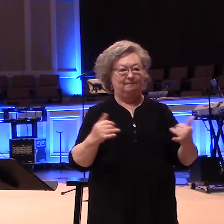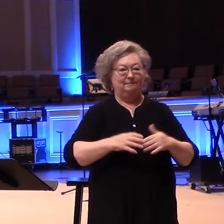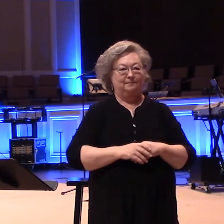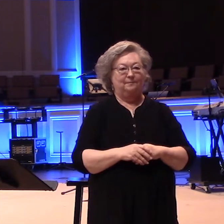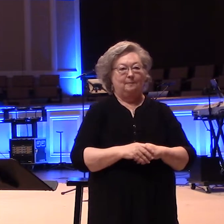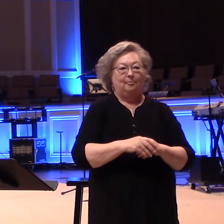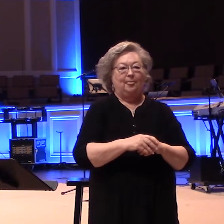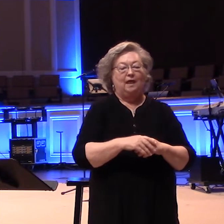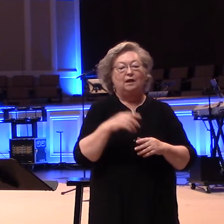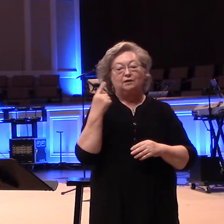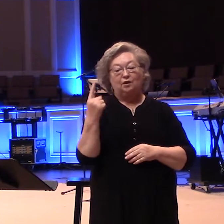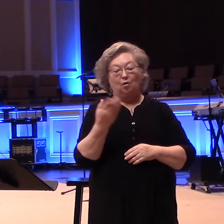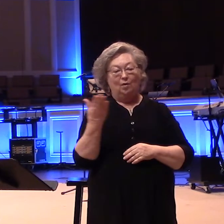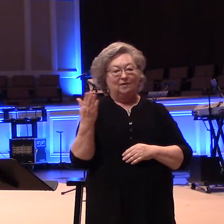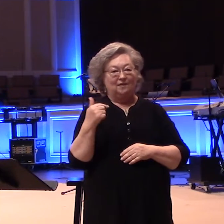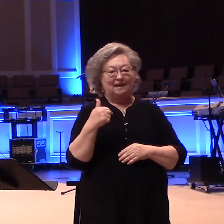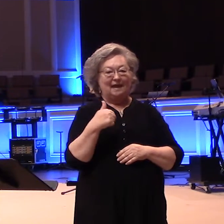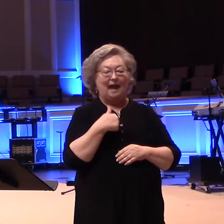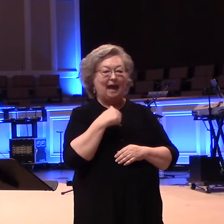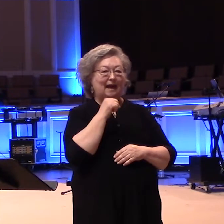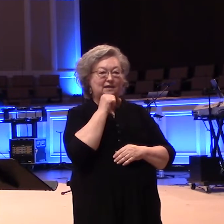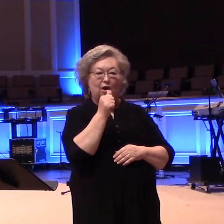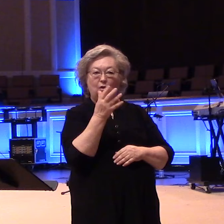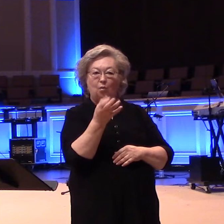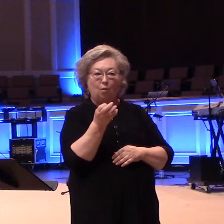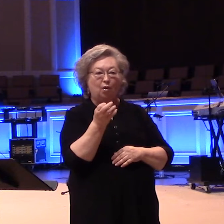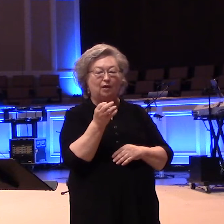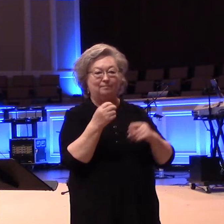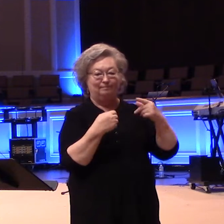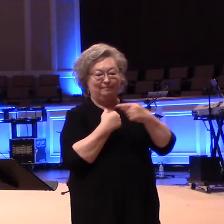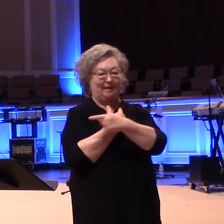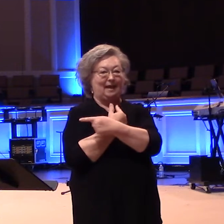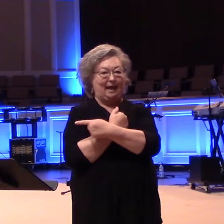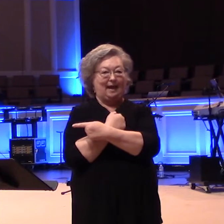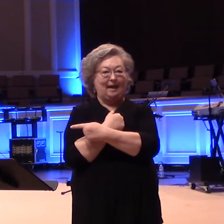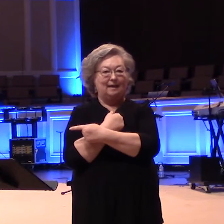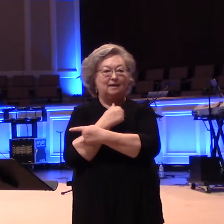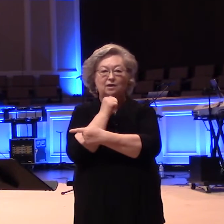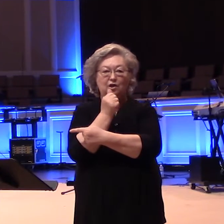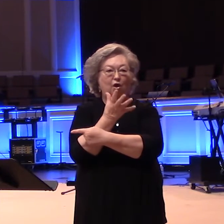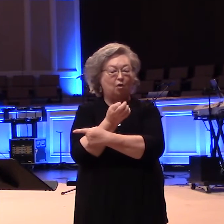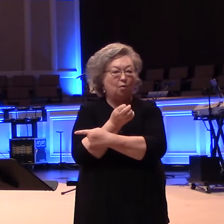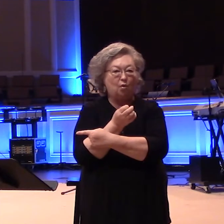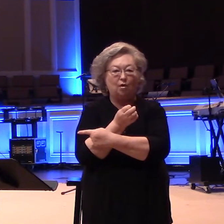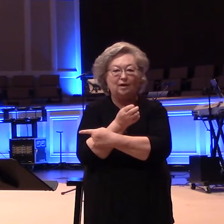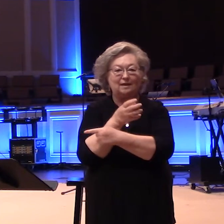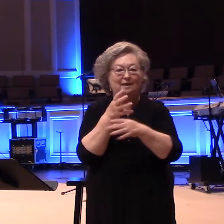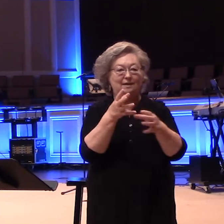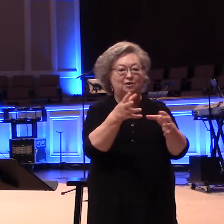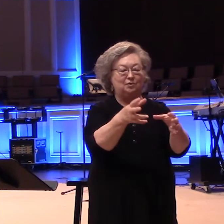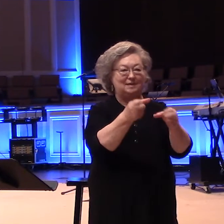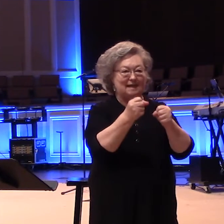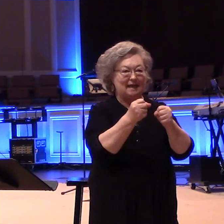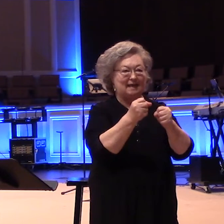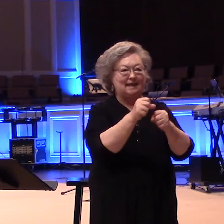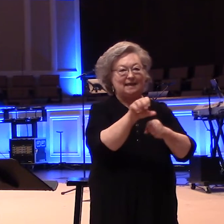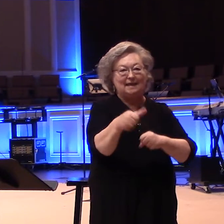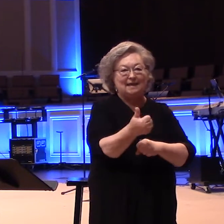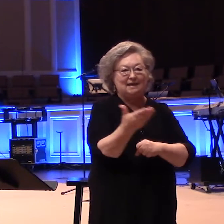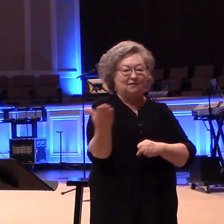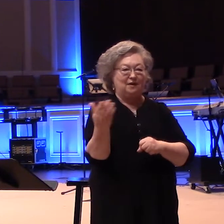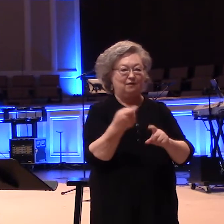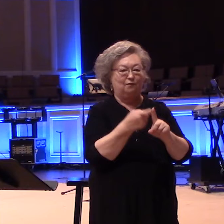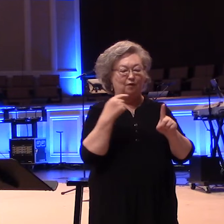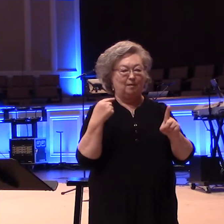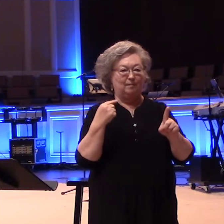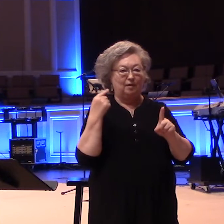dispel is that I don't want to take anything from you. The only thing that I'm trying to do through God's word and that God is trying to say to you is I'm trying to give